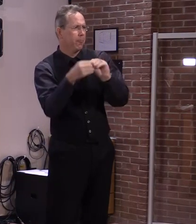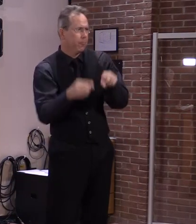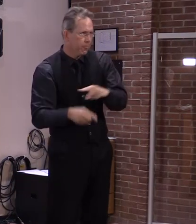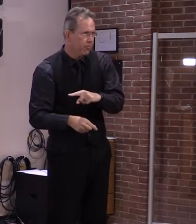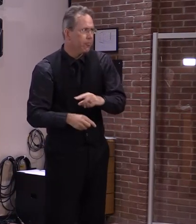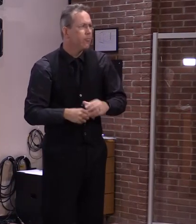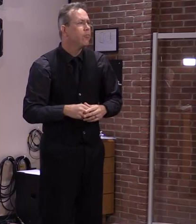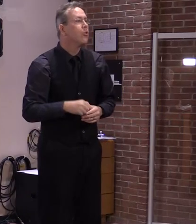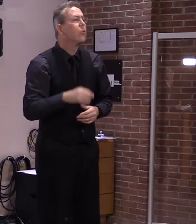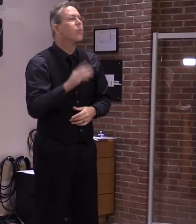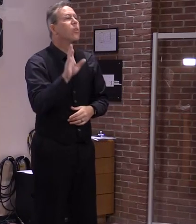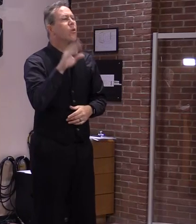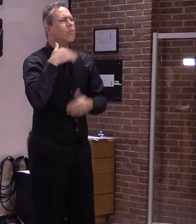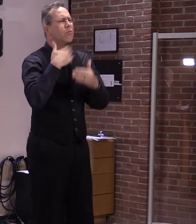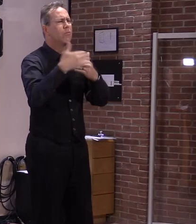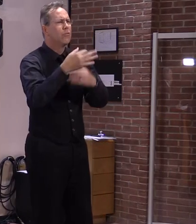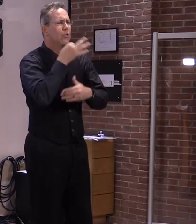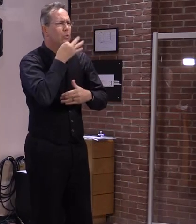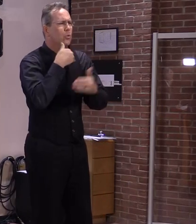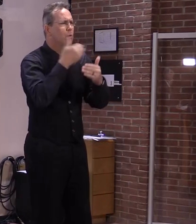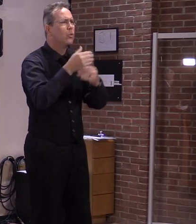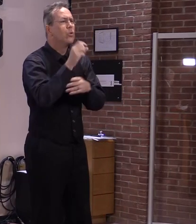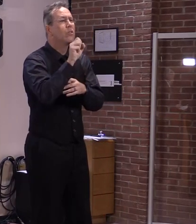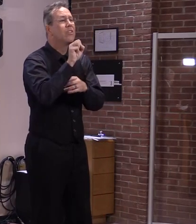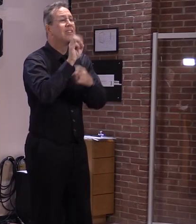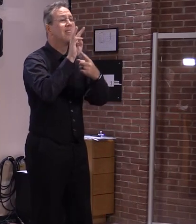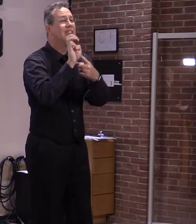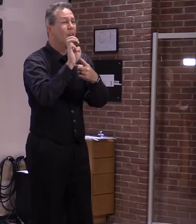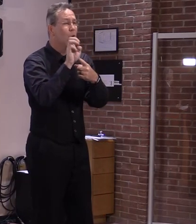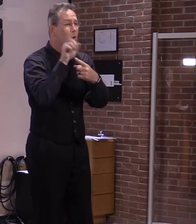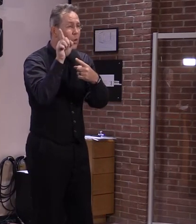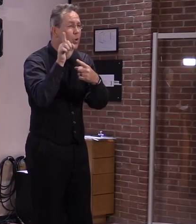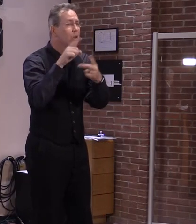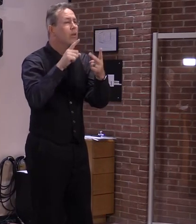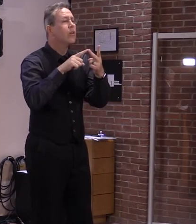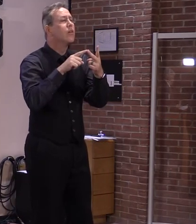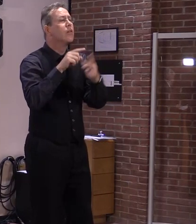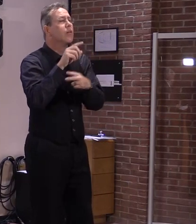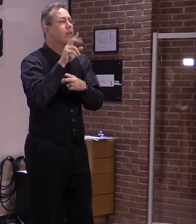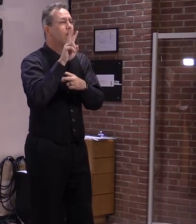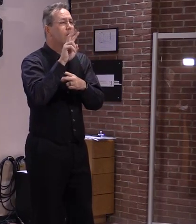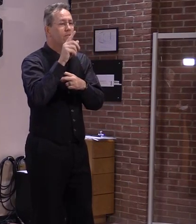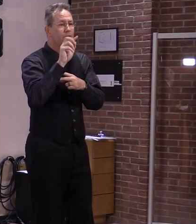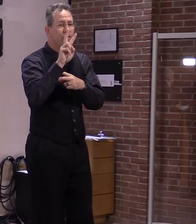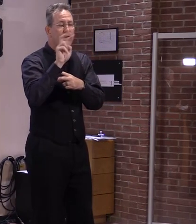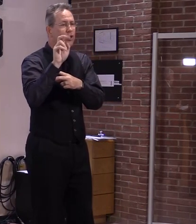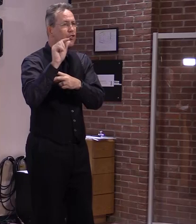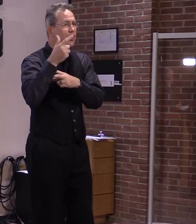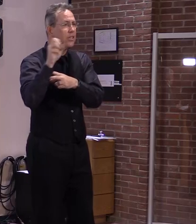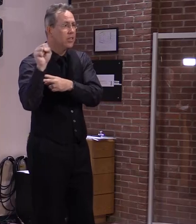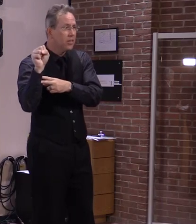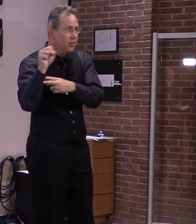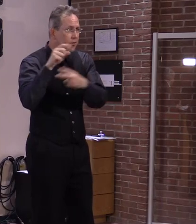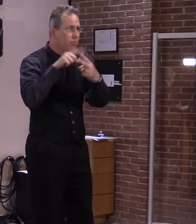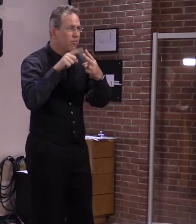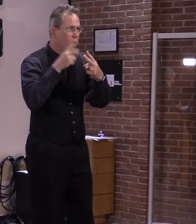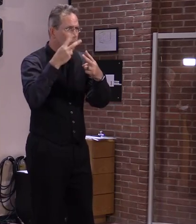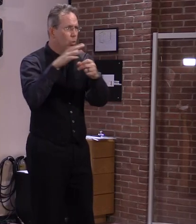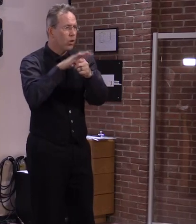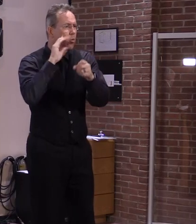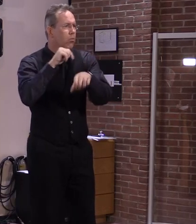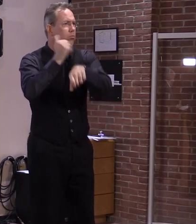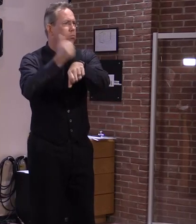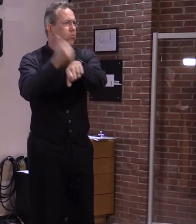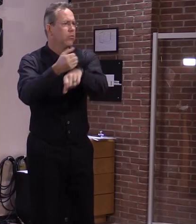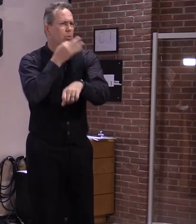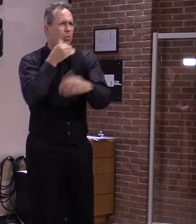outreach initiatives in the near future as we strive to make it easier and more convenient as possible to get